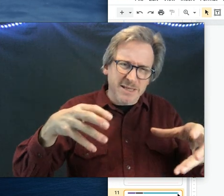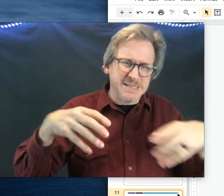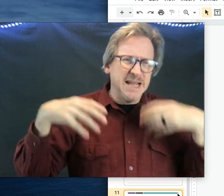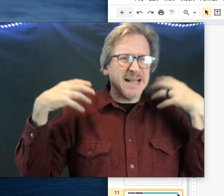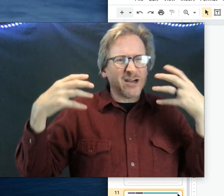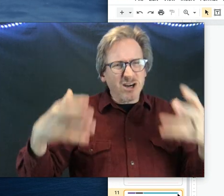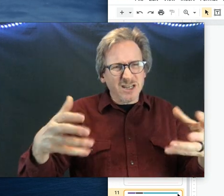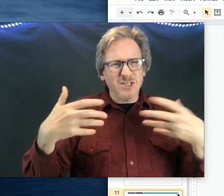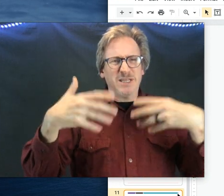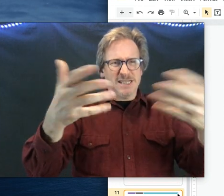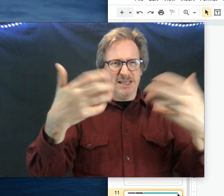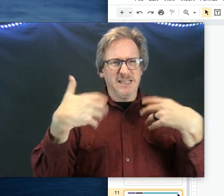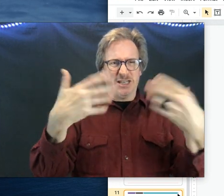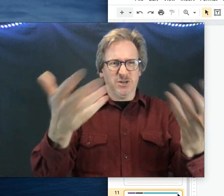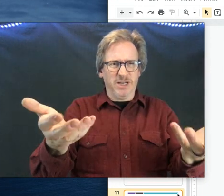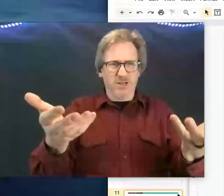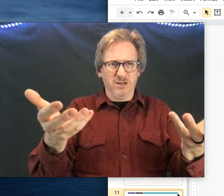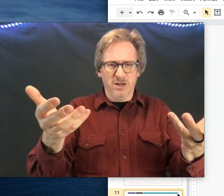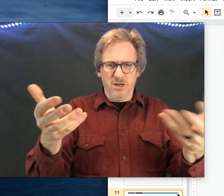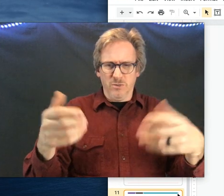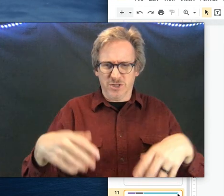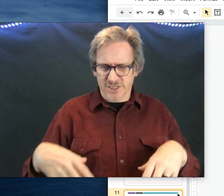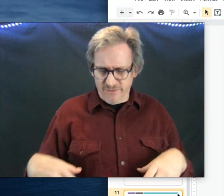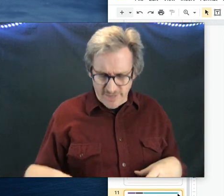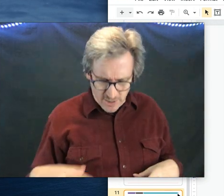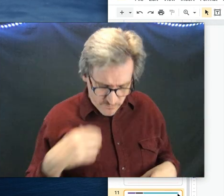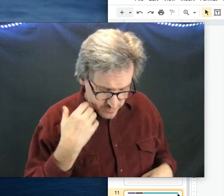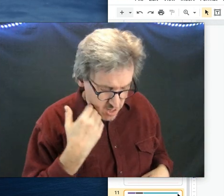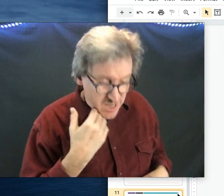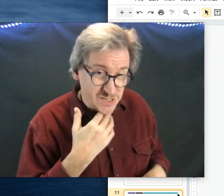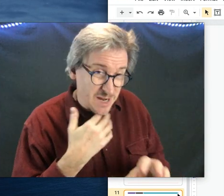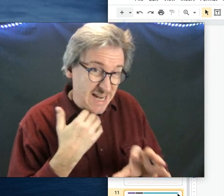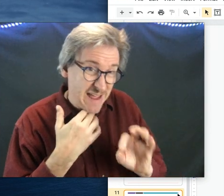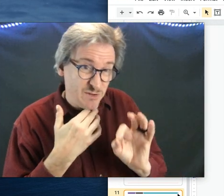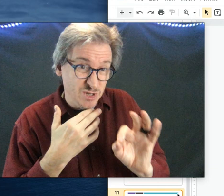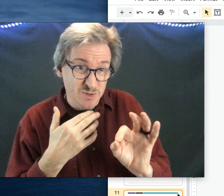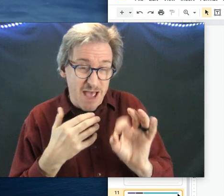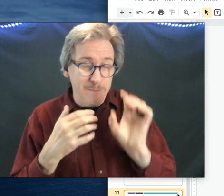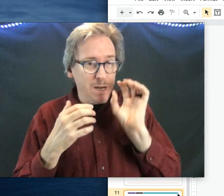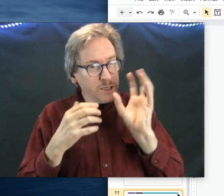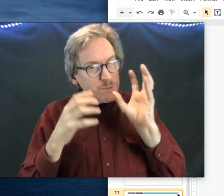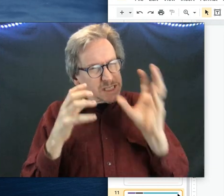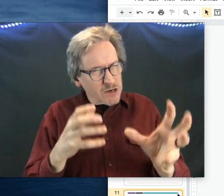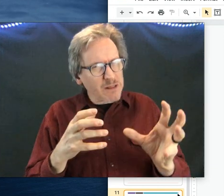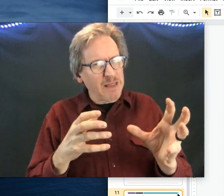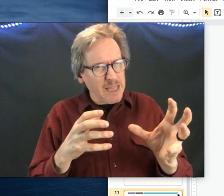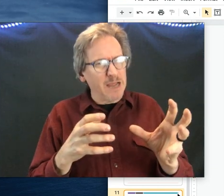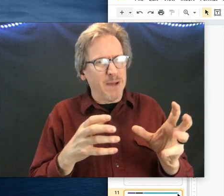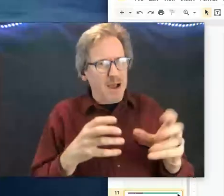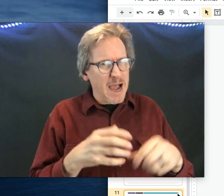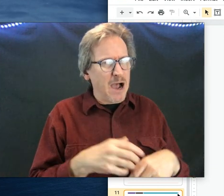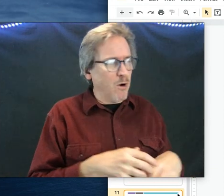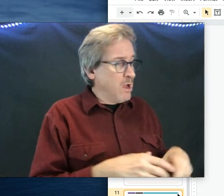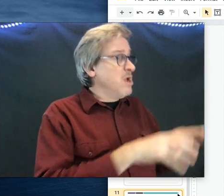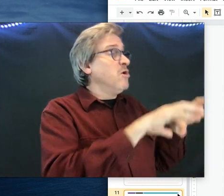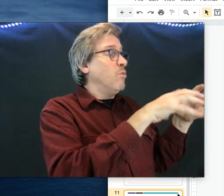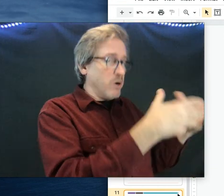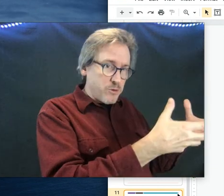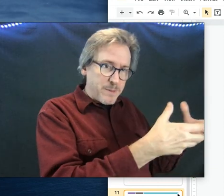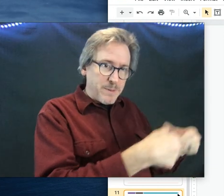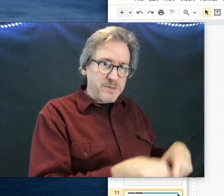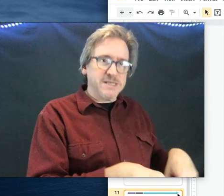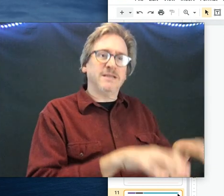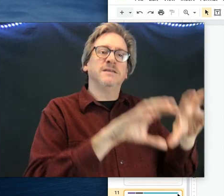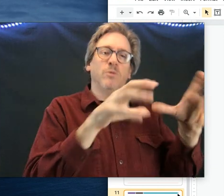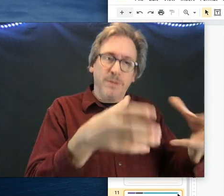around with this. It's hard to do this in this situation with just the video. So I'm not going to have you do that, but start thinking about how one